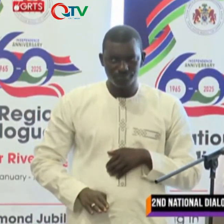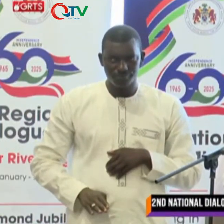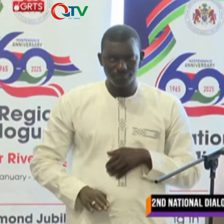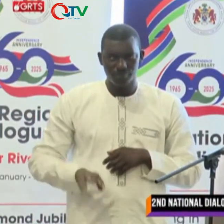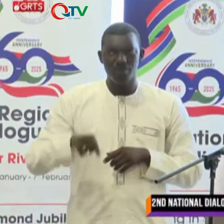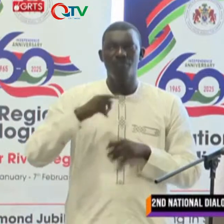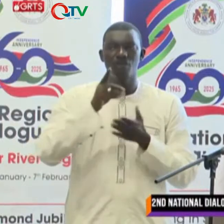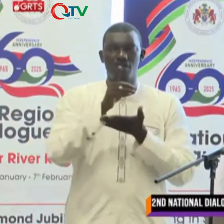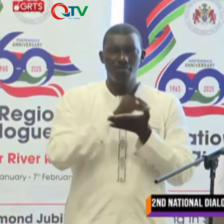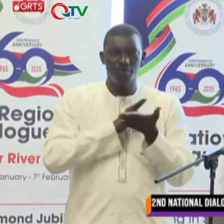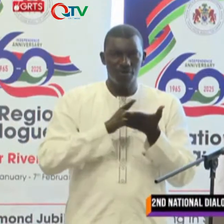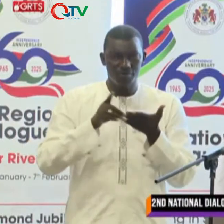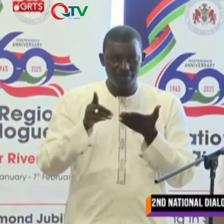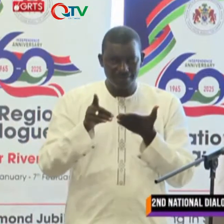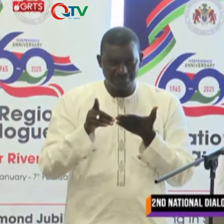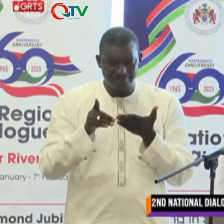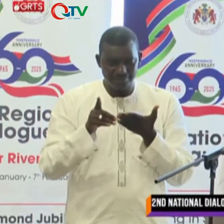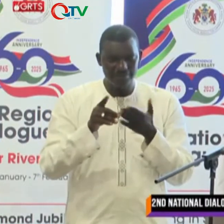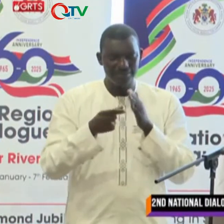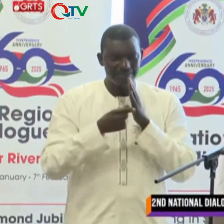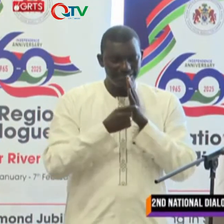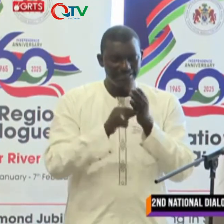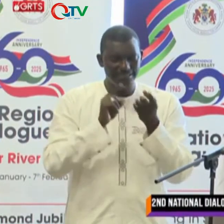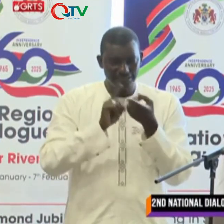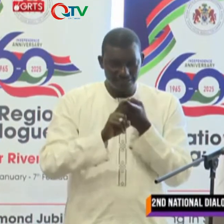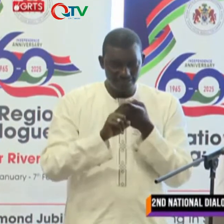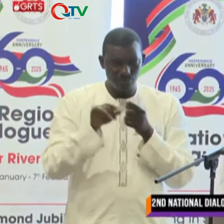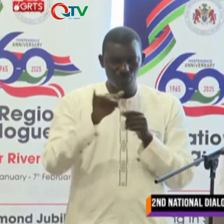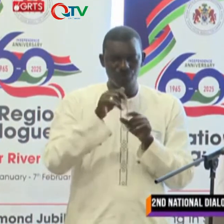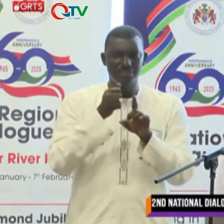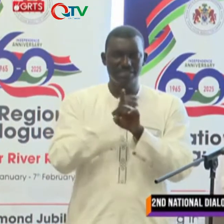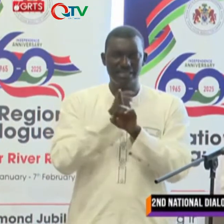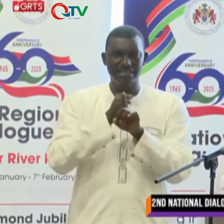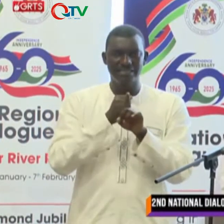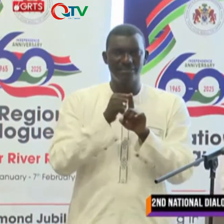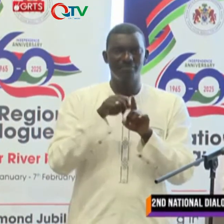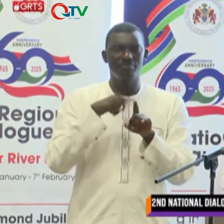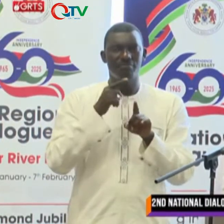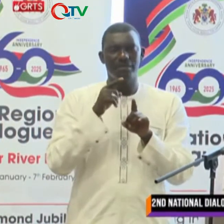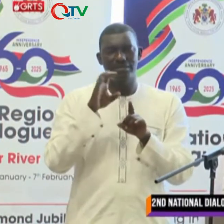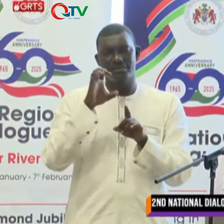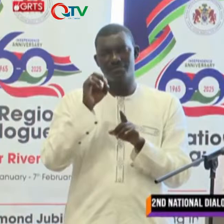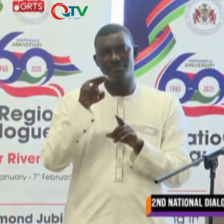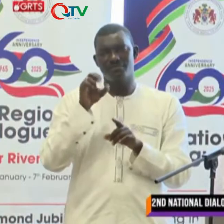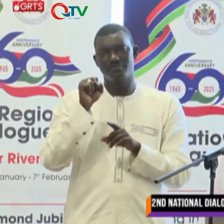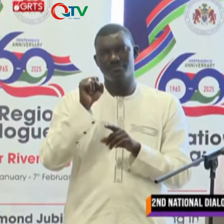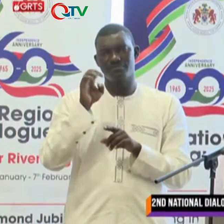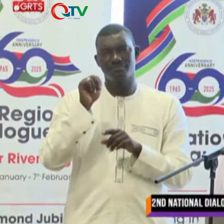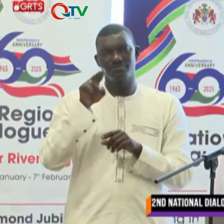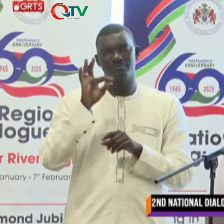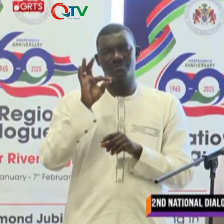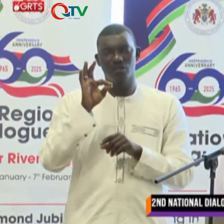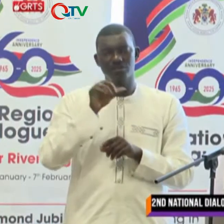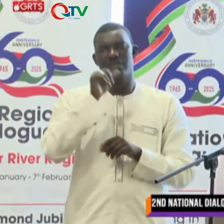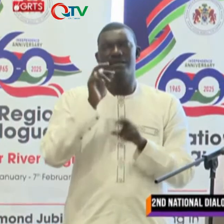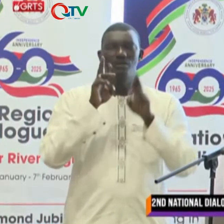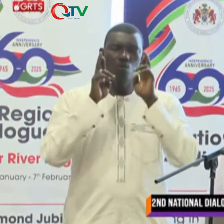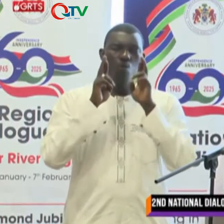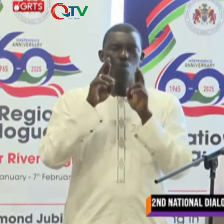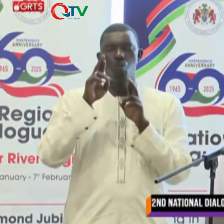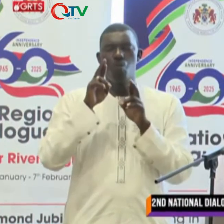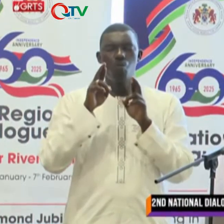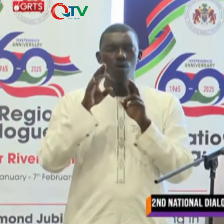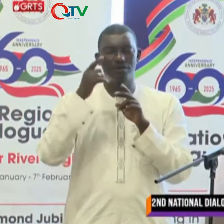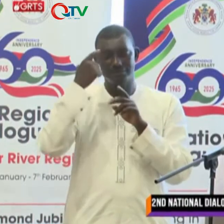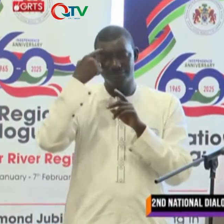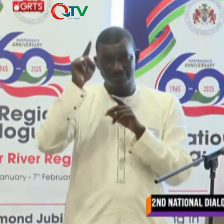for providing the leadership that is guided by conscience, wisdom, and the placement of the